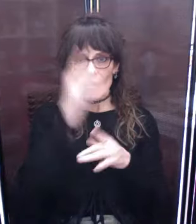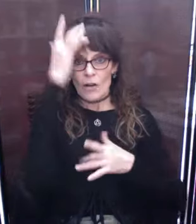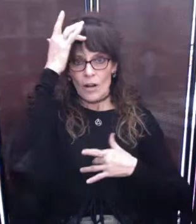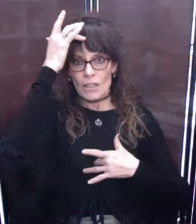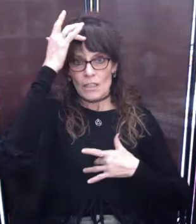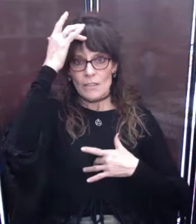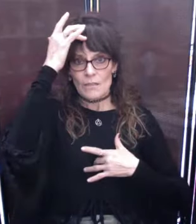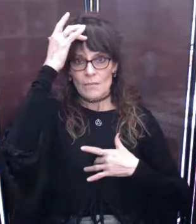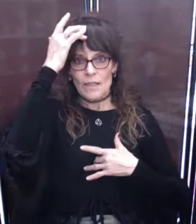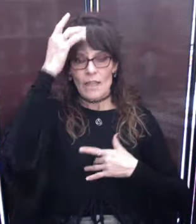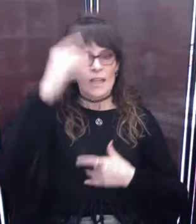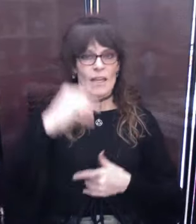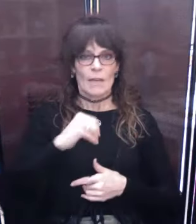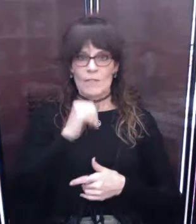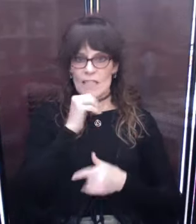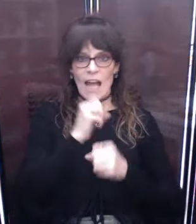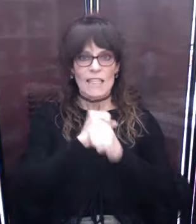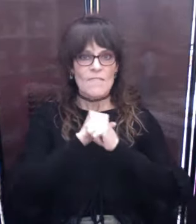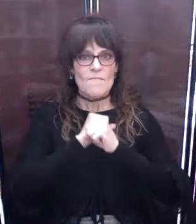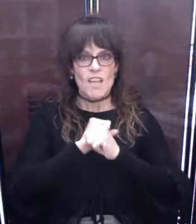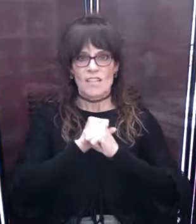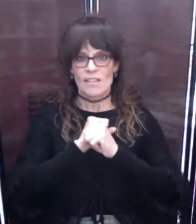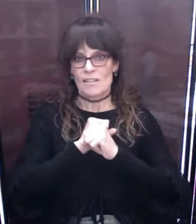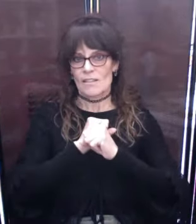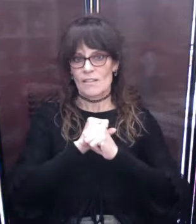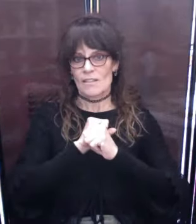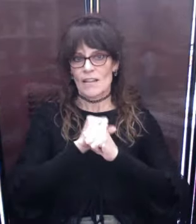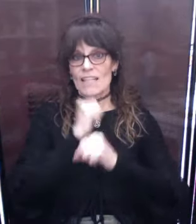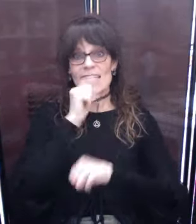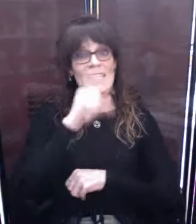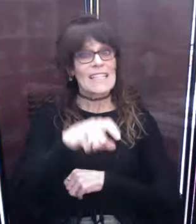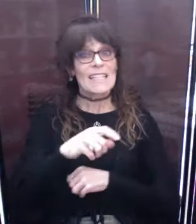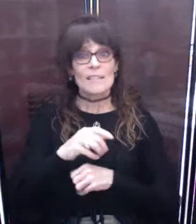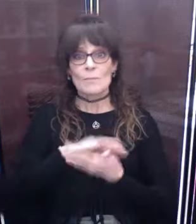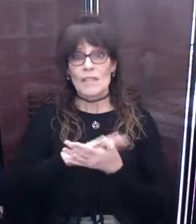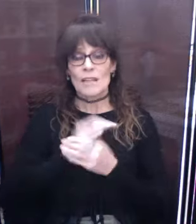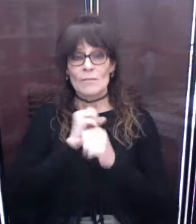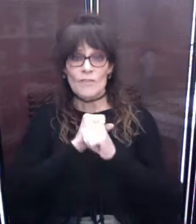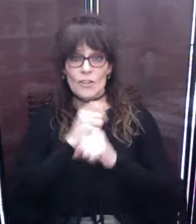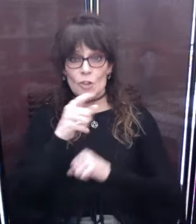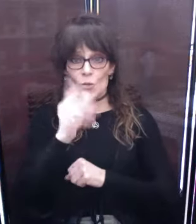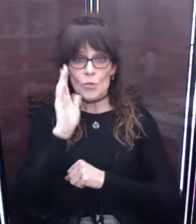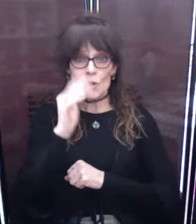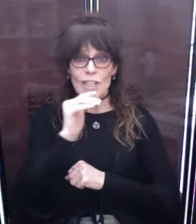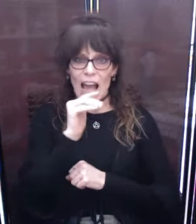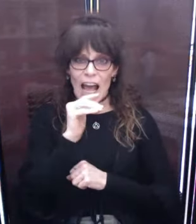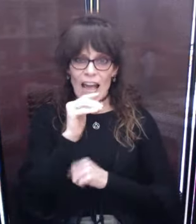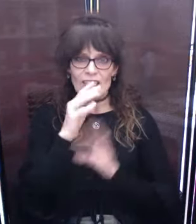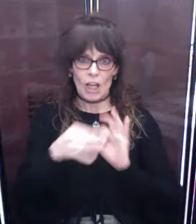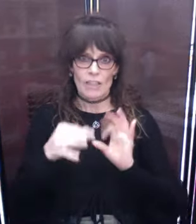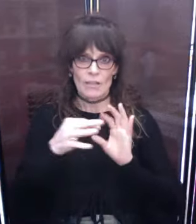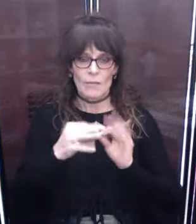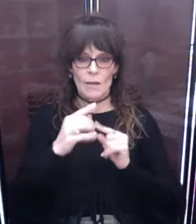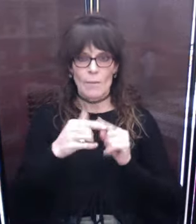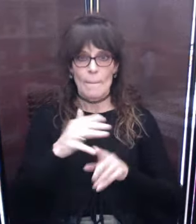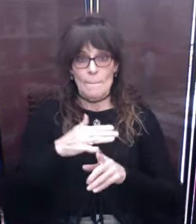was not defensive because I didn't need to be, because you weren't talking to me about my drinking. You talked about yours.